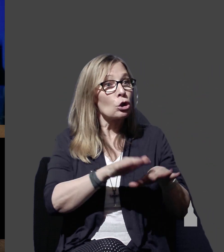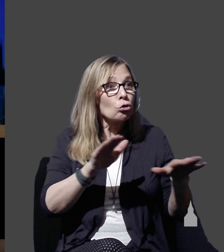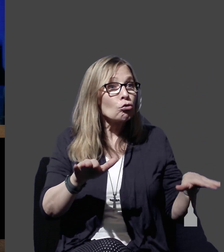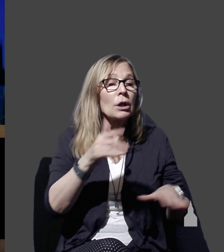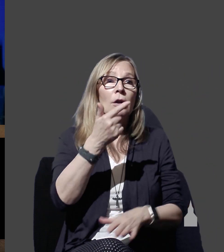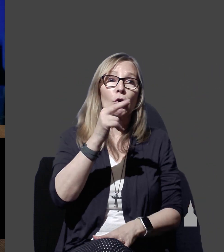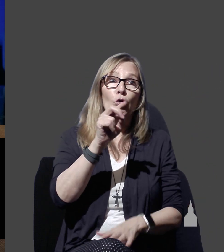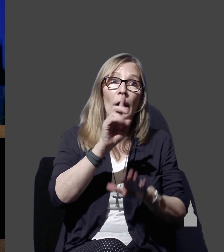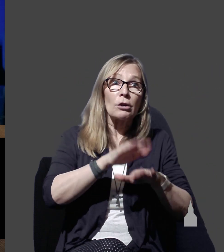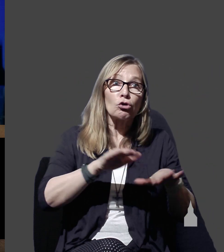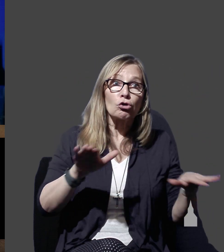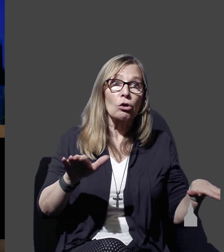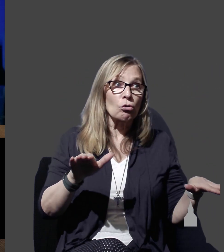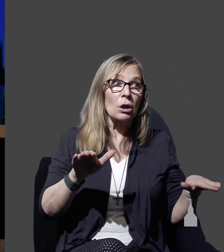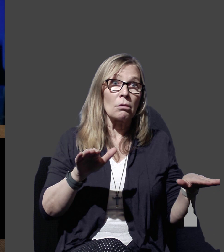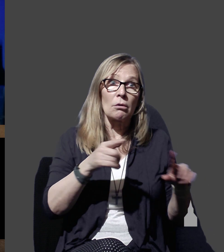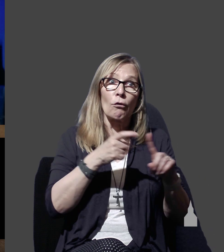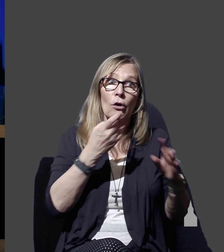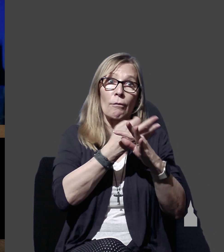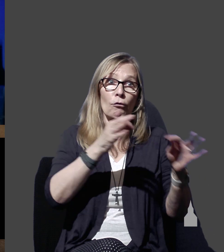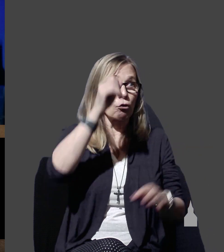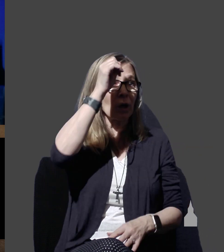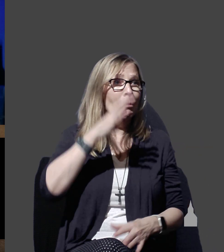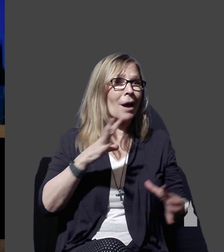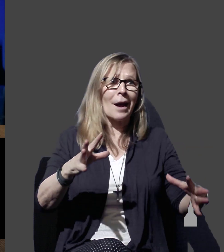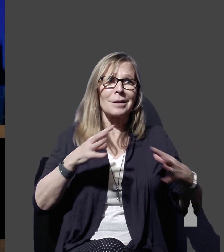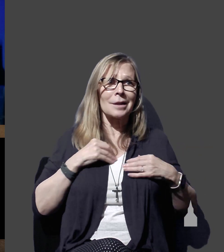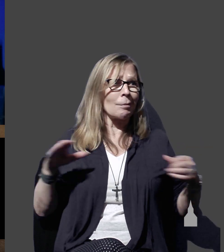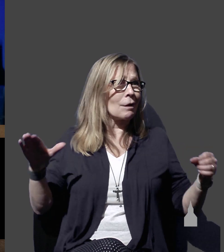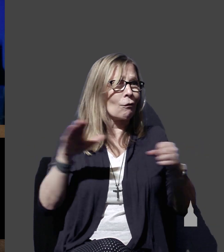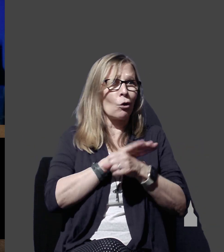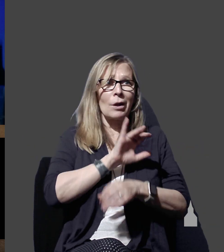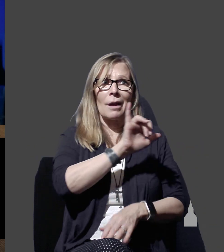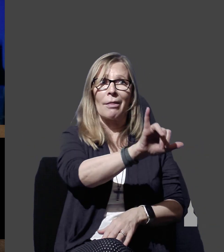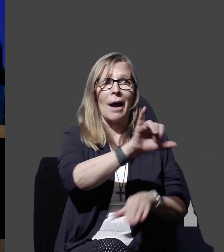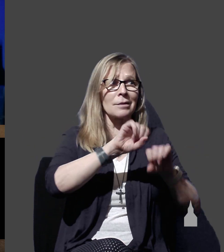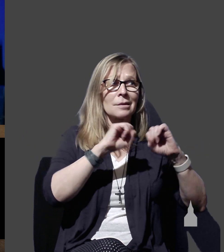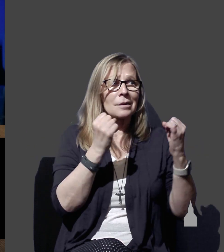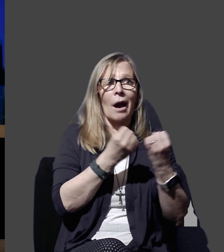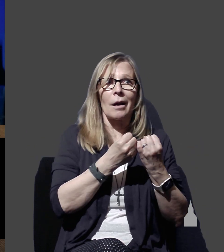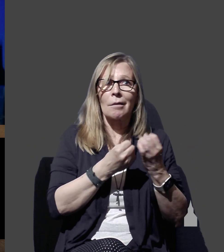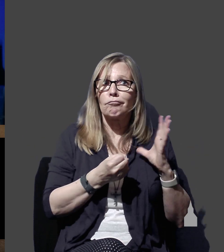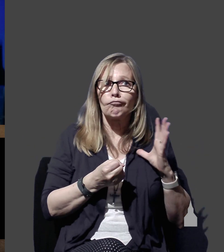and grandchildren of freedmen were accepted fully into Roman society.